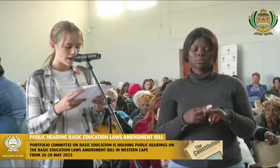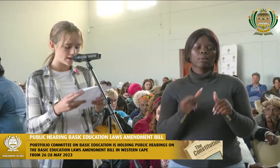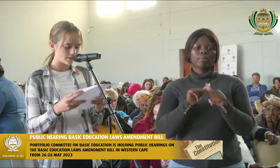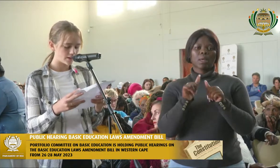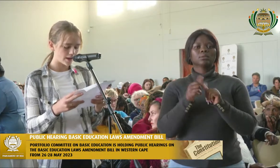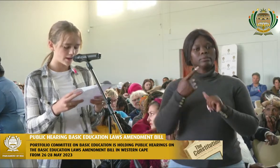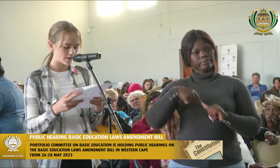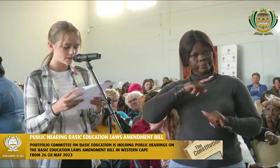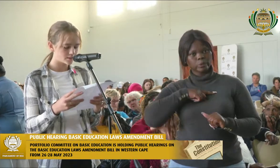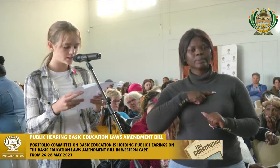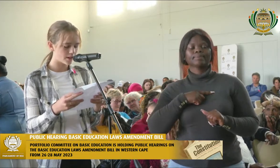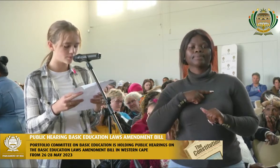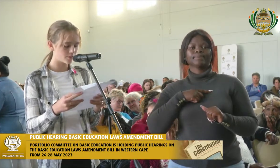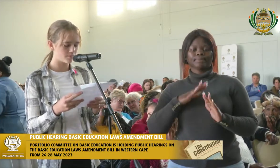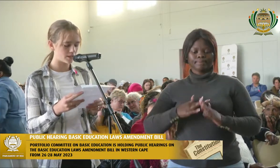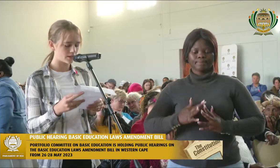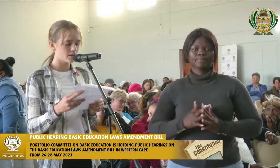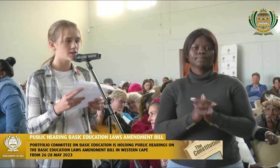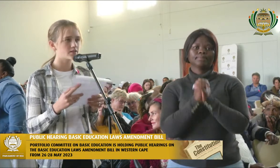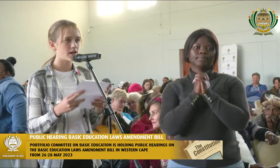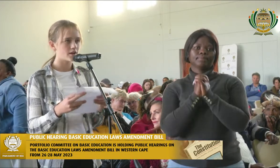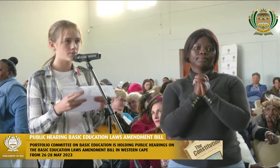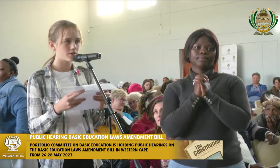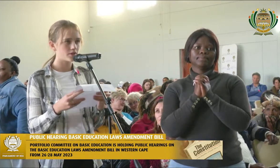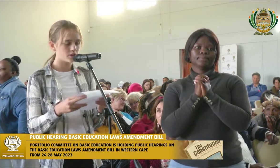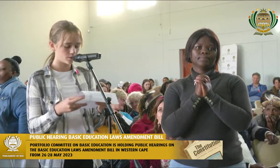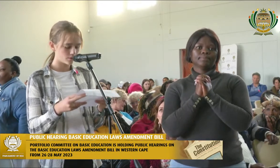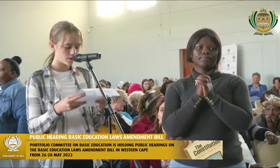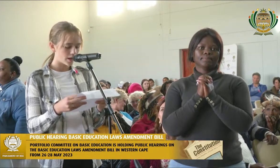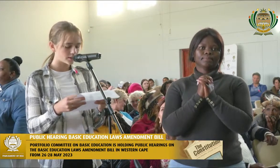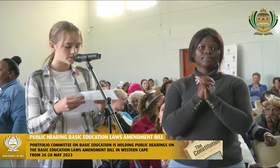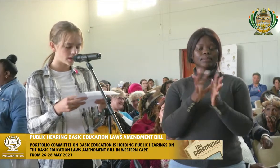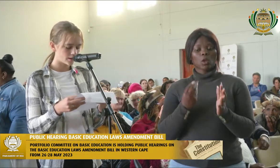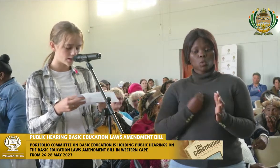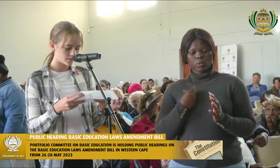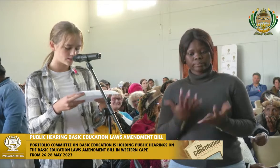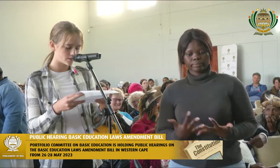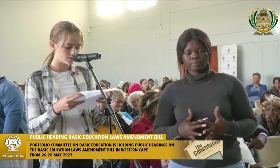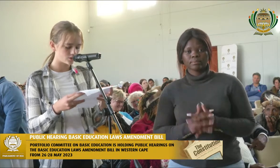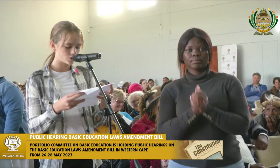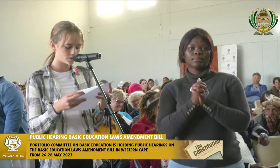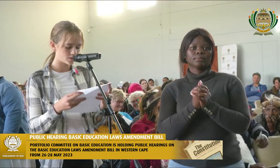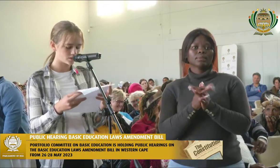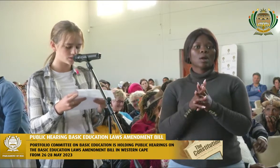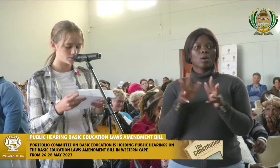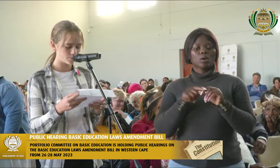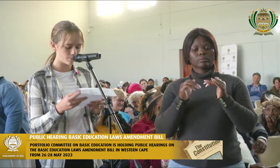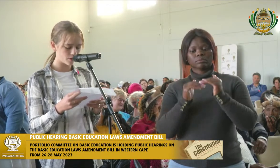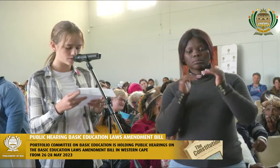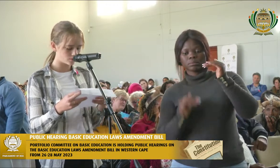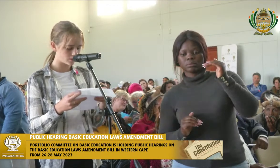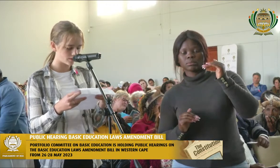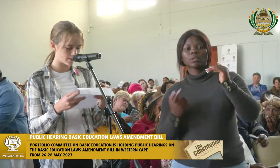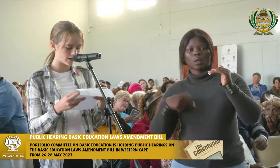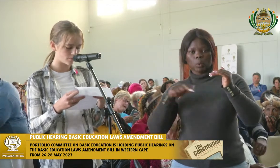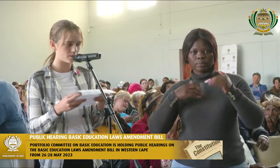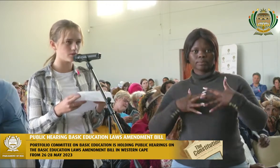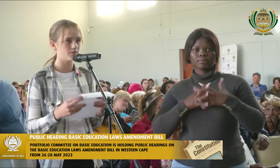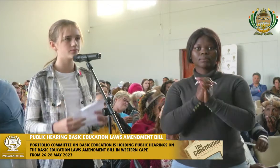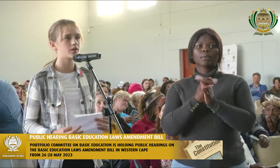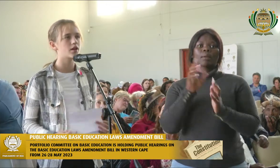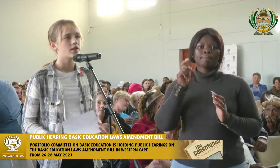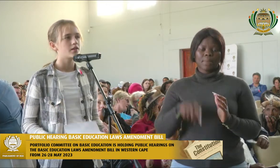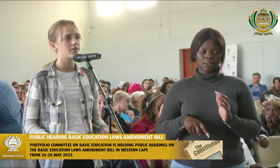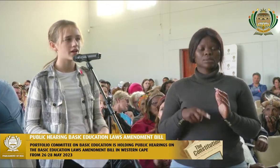up, hand in hand, stand with me, stand with the youth, and stand against these injustices proposed in the